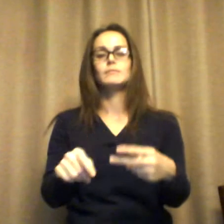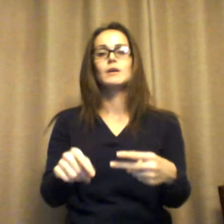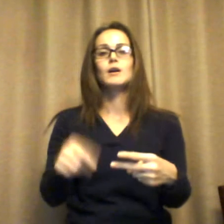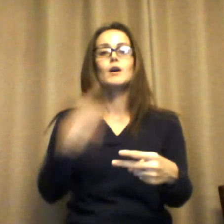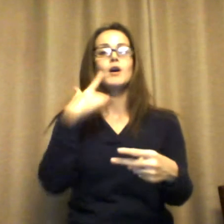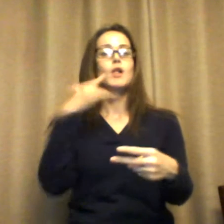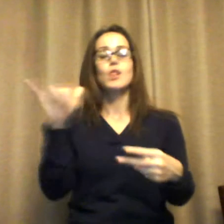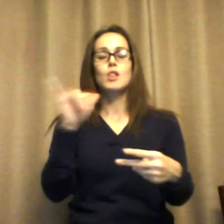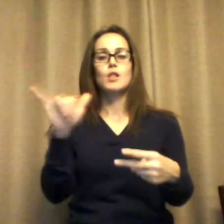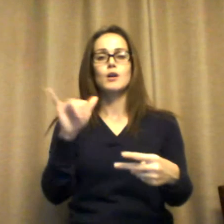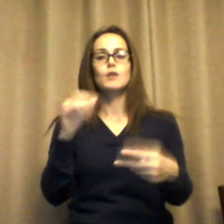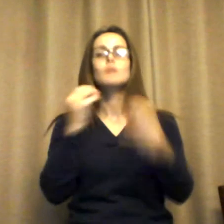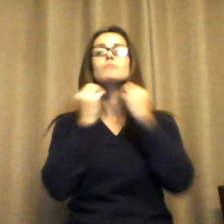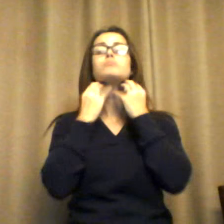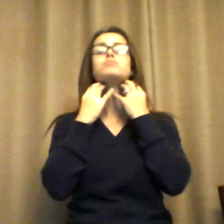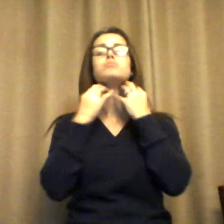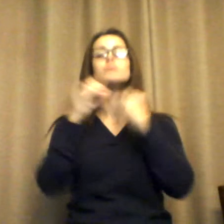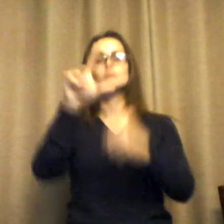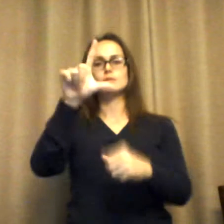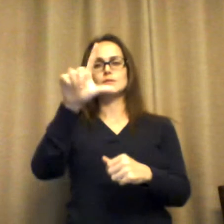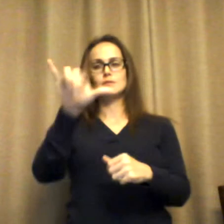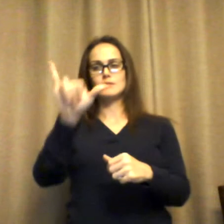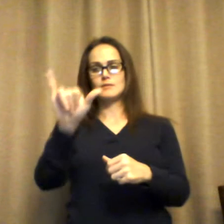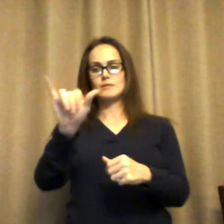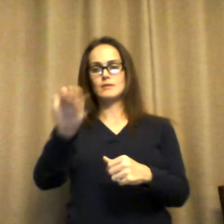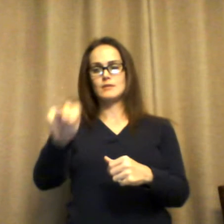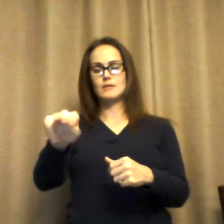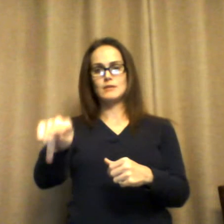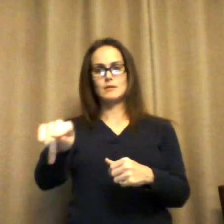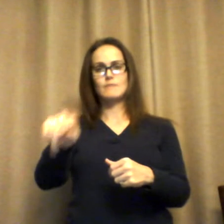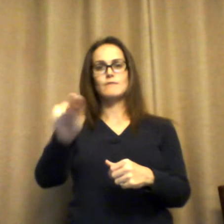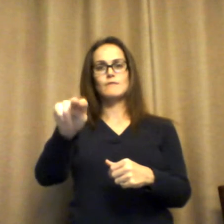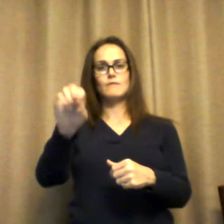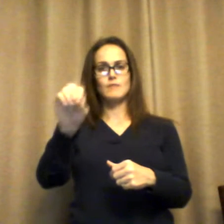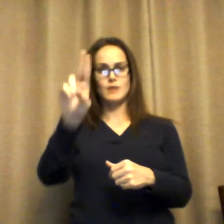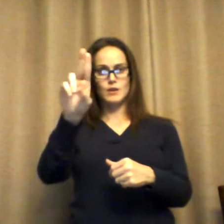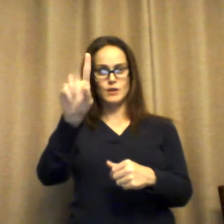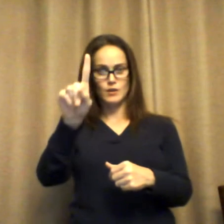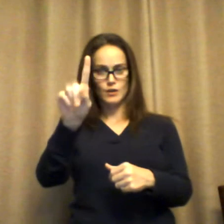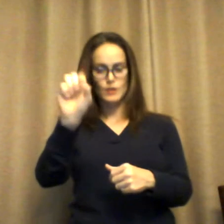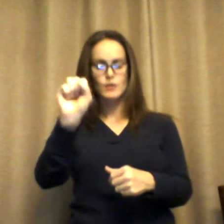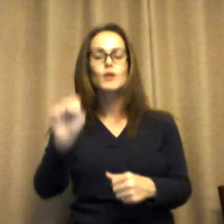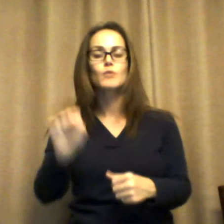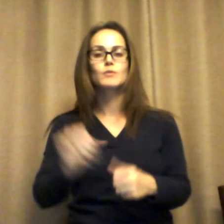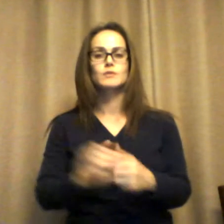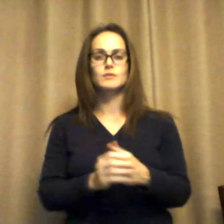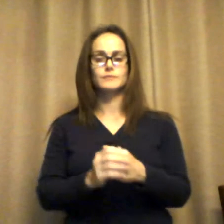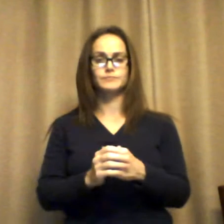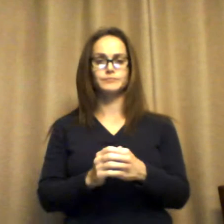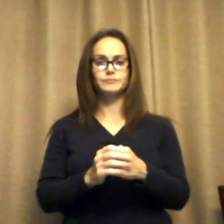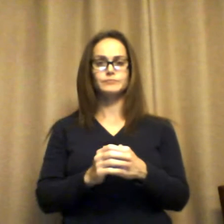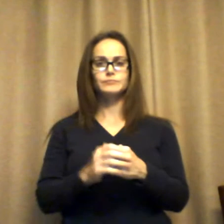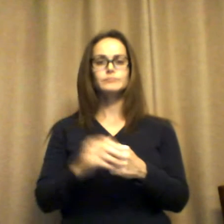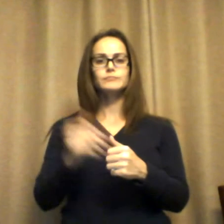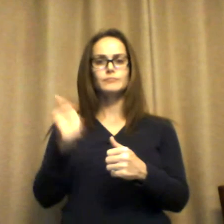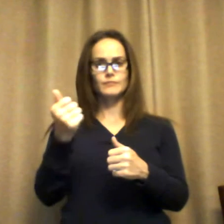as swelling of the lymph nodes. Several opportunistic conditions that confirm an AIDS diagnosis stem